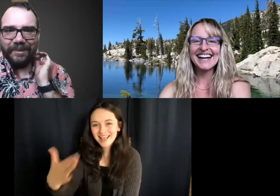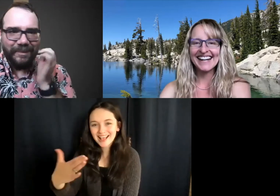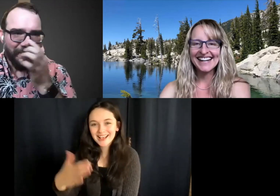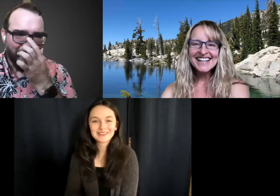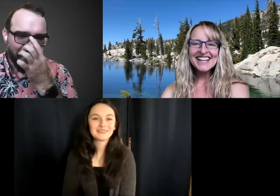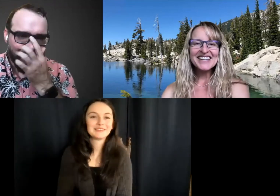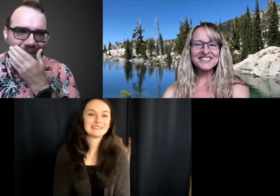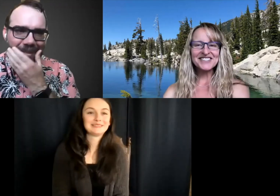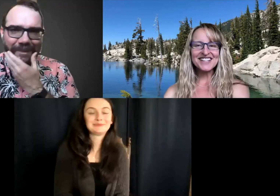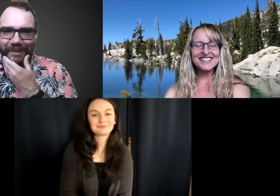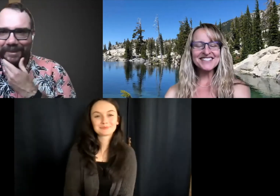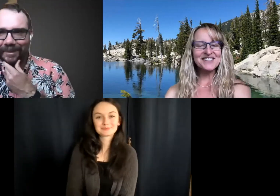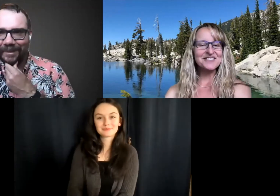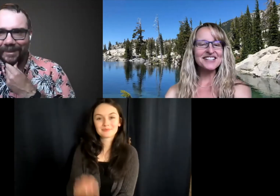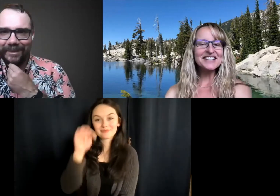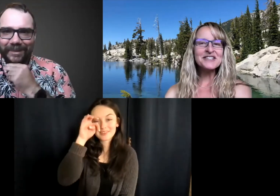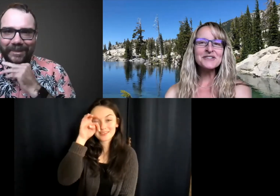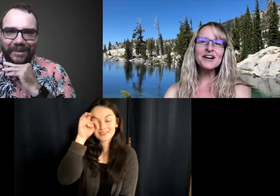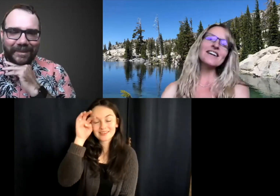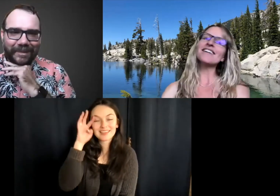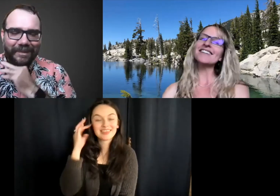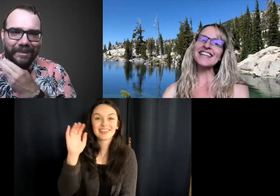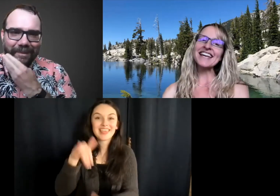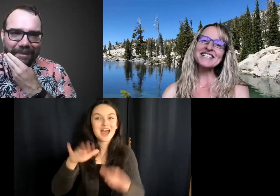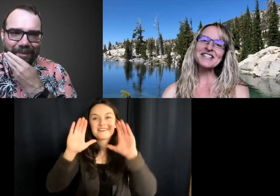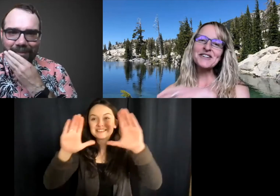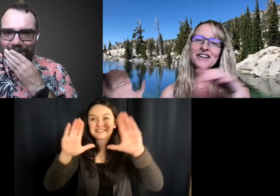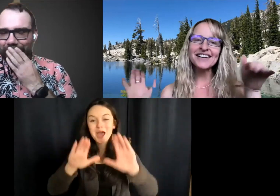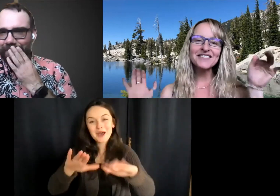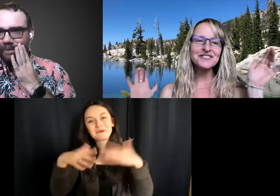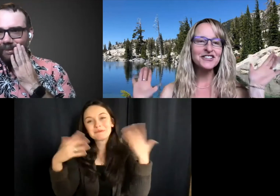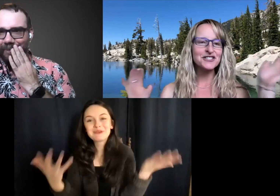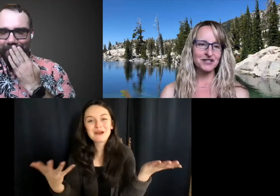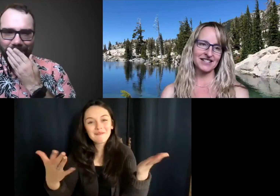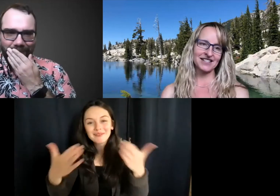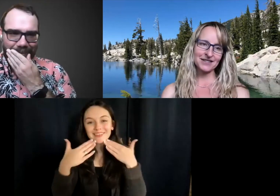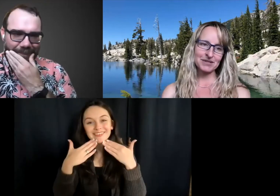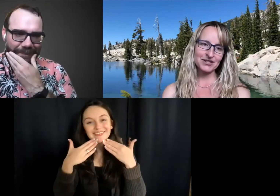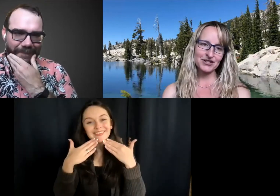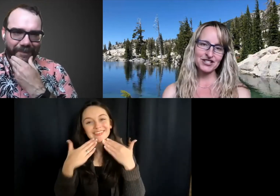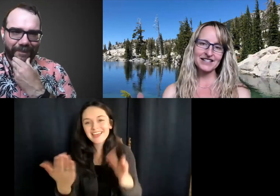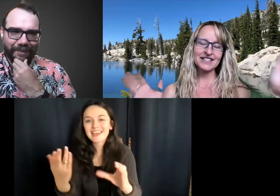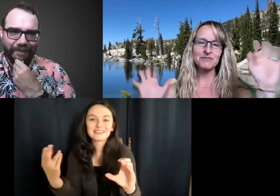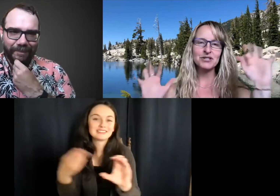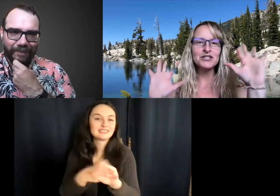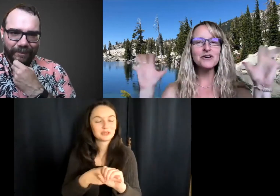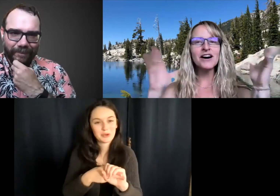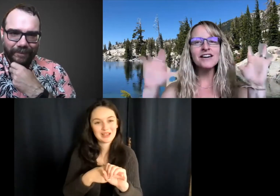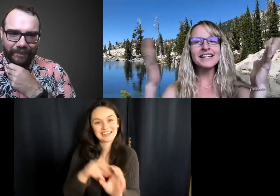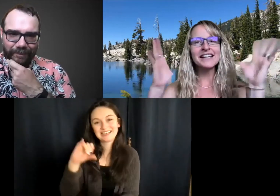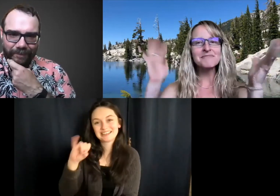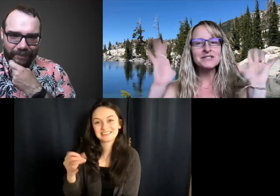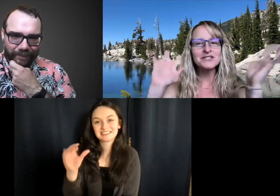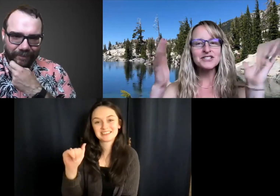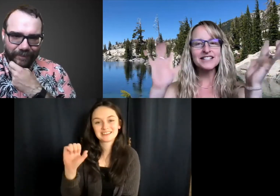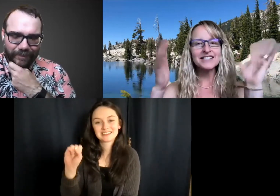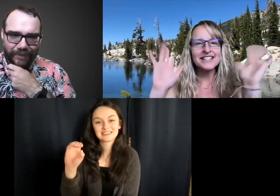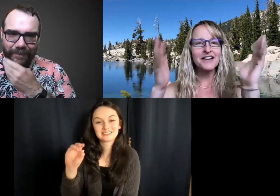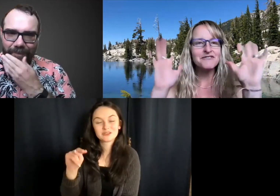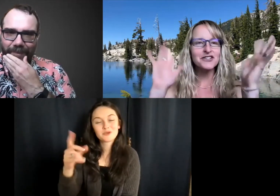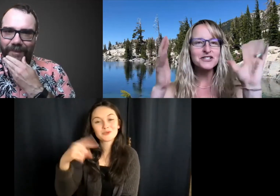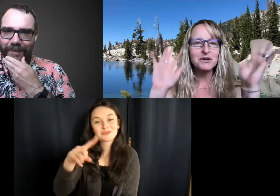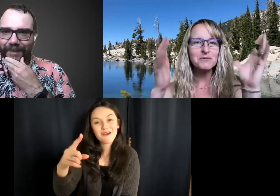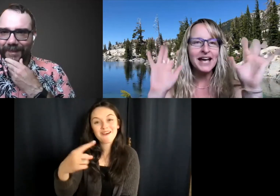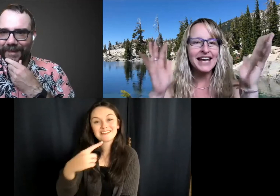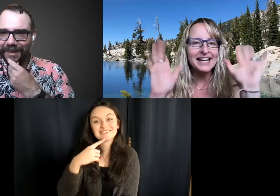you. That was awesome. Well, you all, thank you for joining us, Mr. Jason. Would you all give Mr. Jason